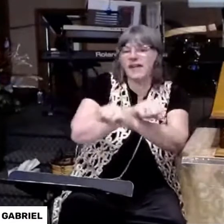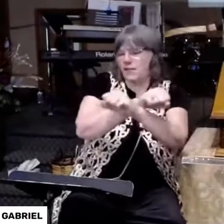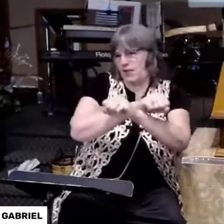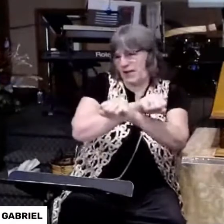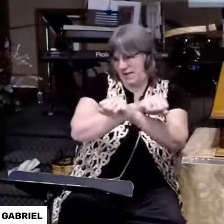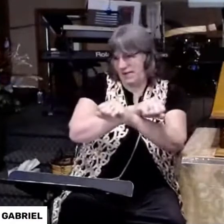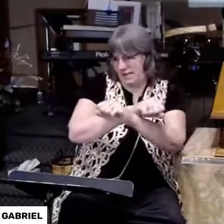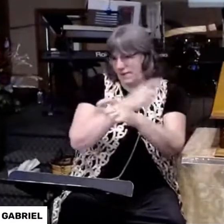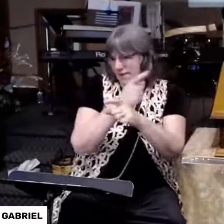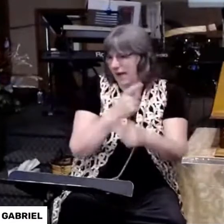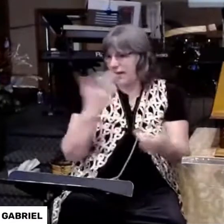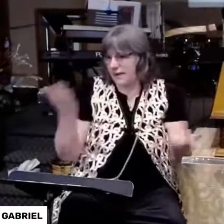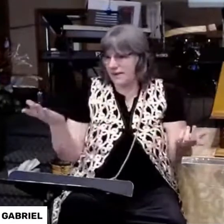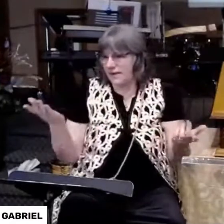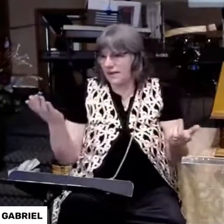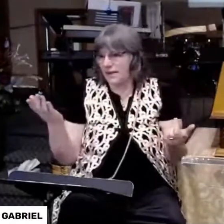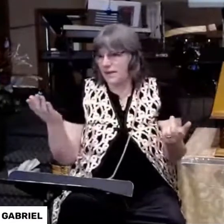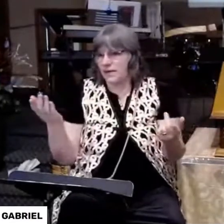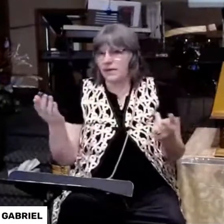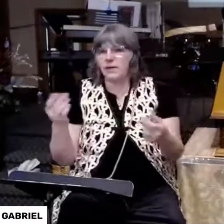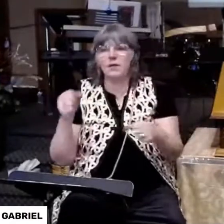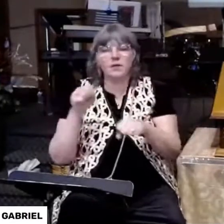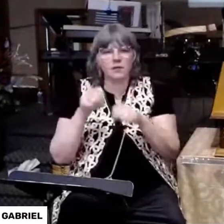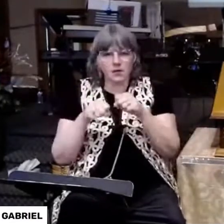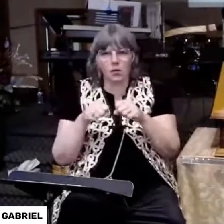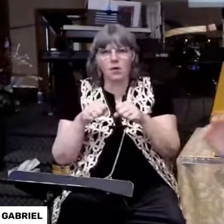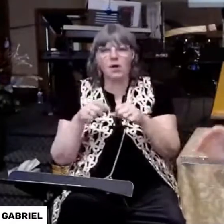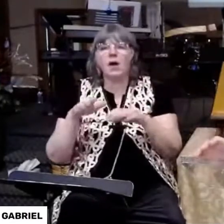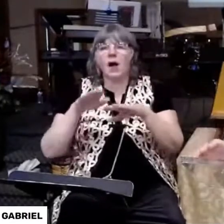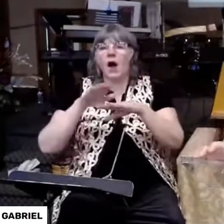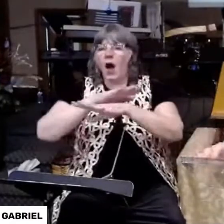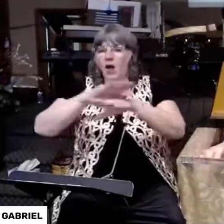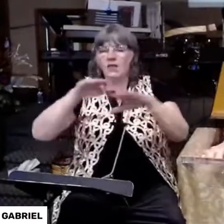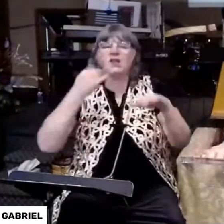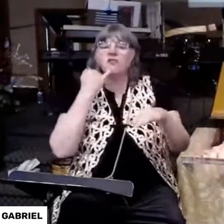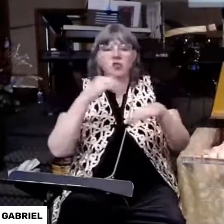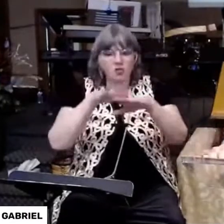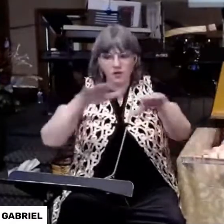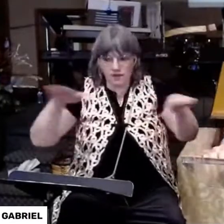theater upon which this Torah was given.